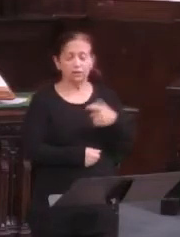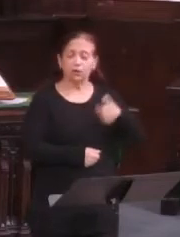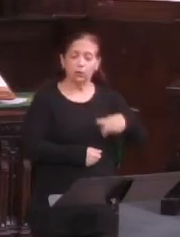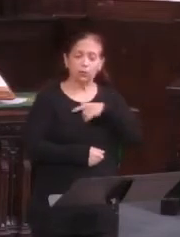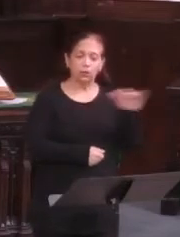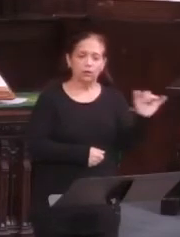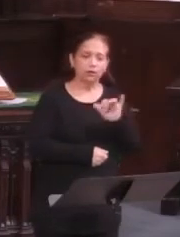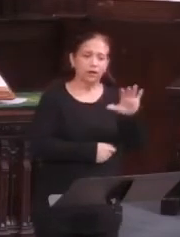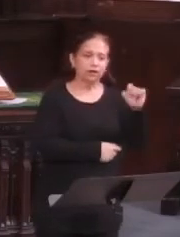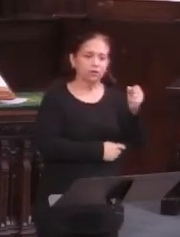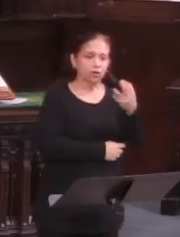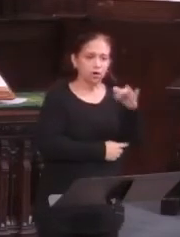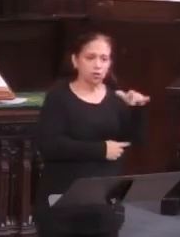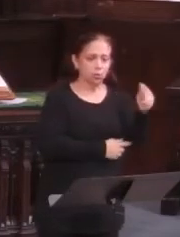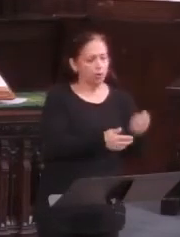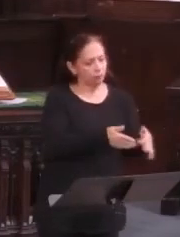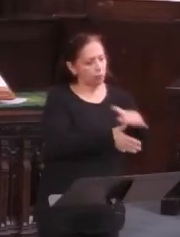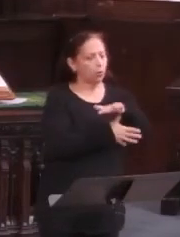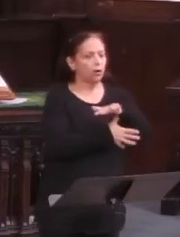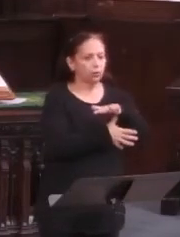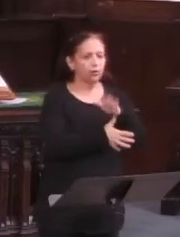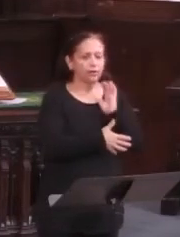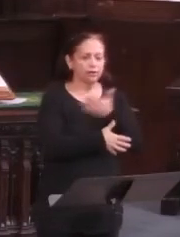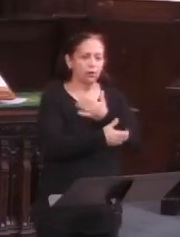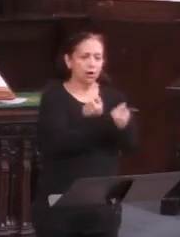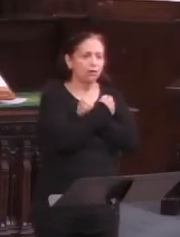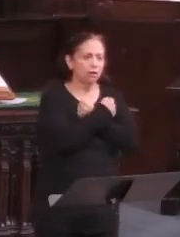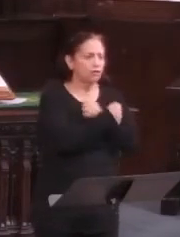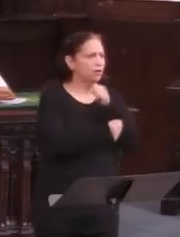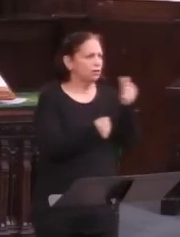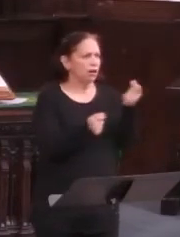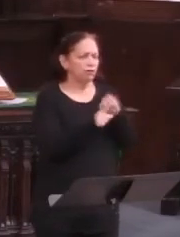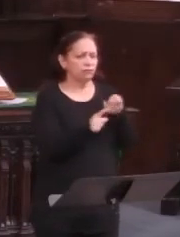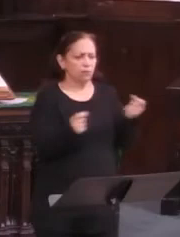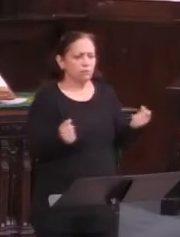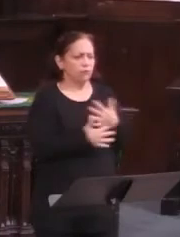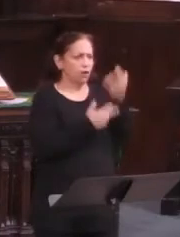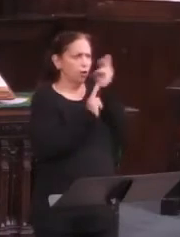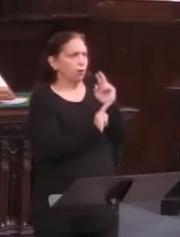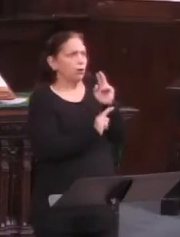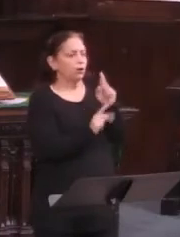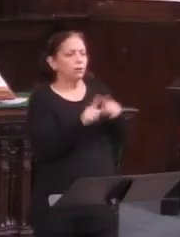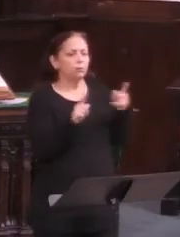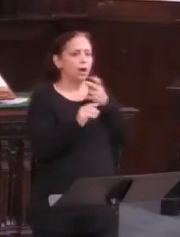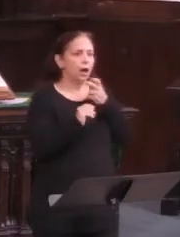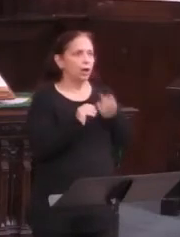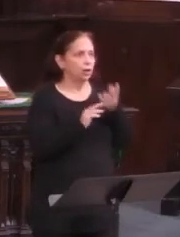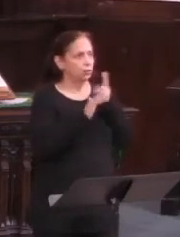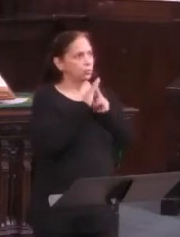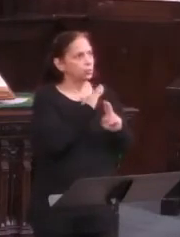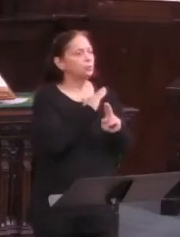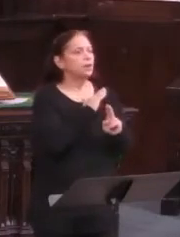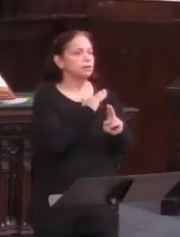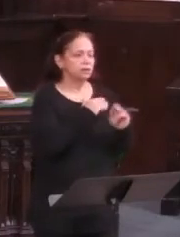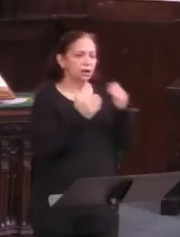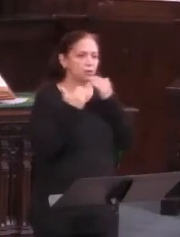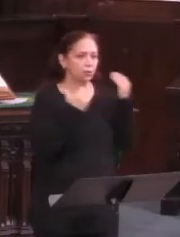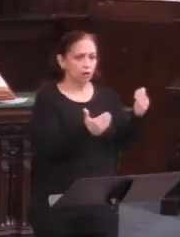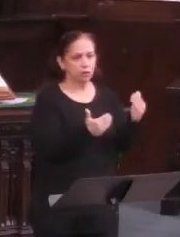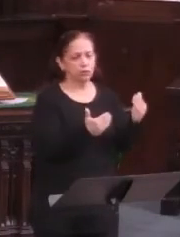our love and loyalty to God, not out of fear, but out of awe and reverence and